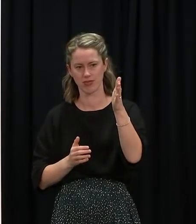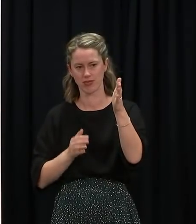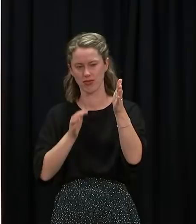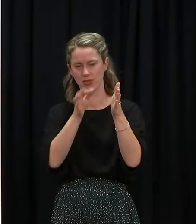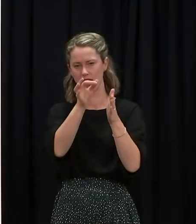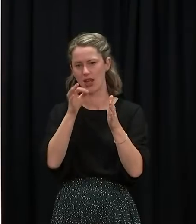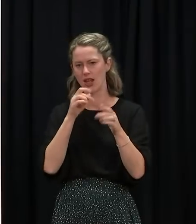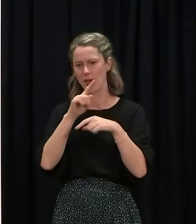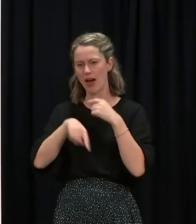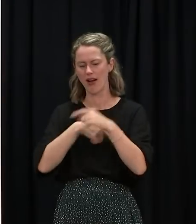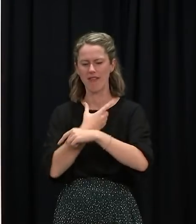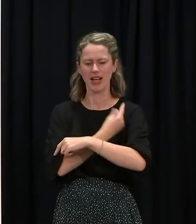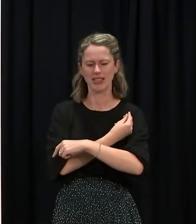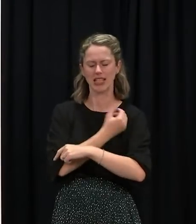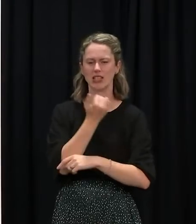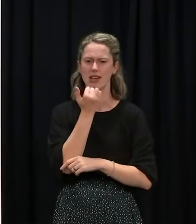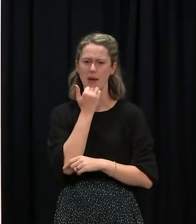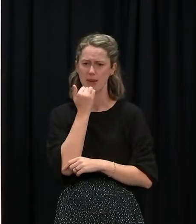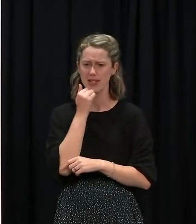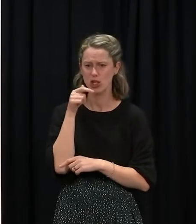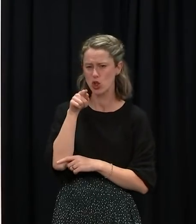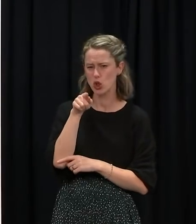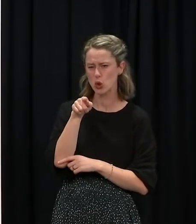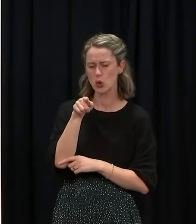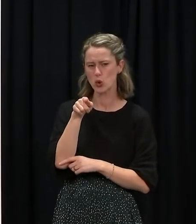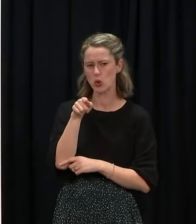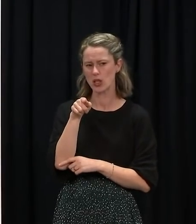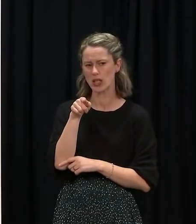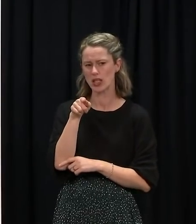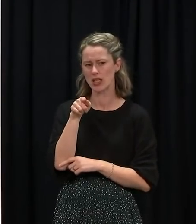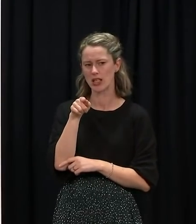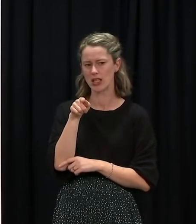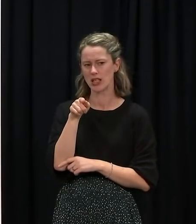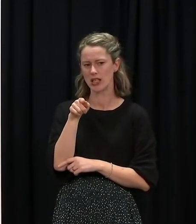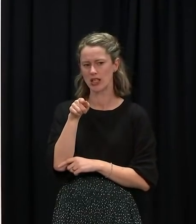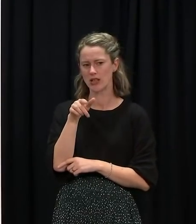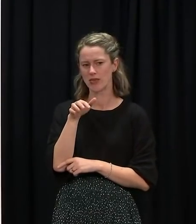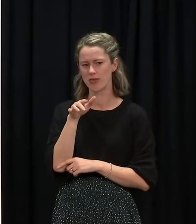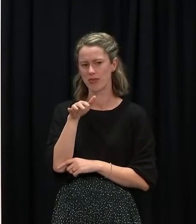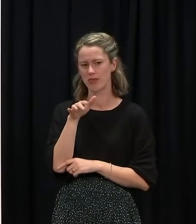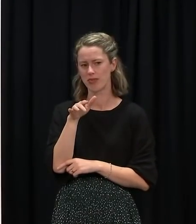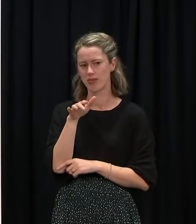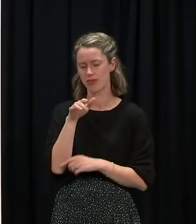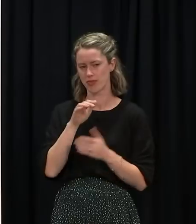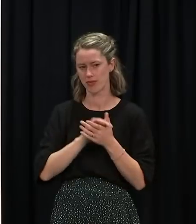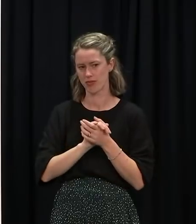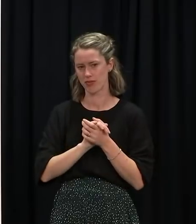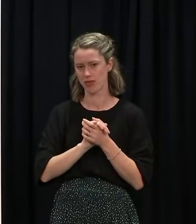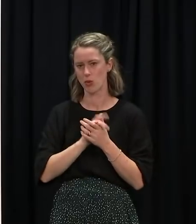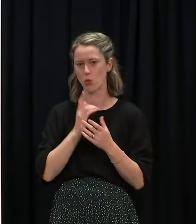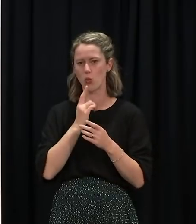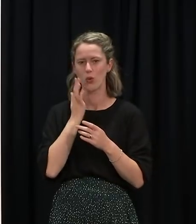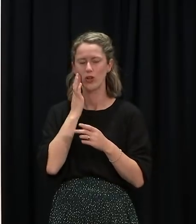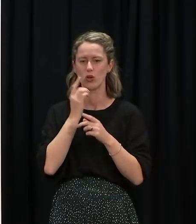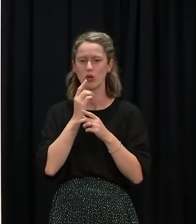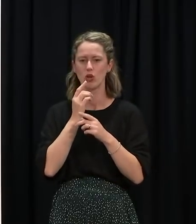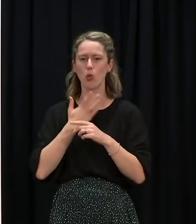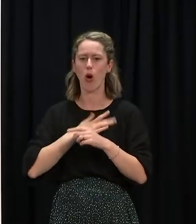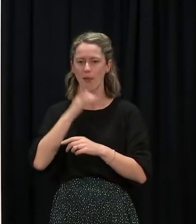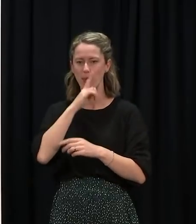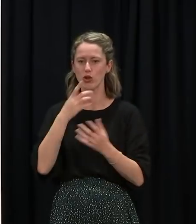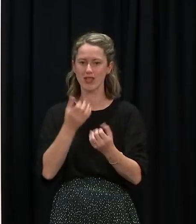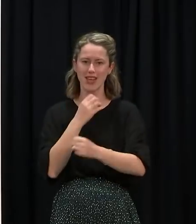about vaccination rates. Are you primarily looking at the fully, the double-dosed